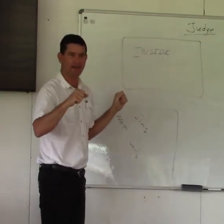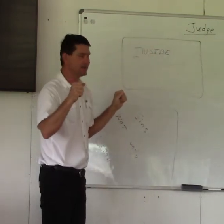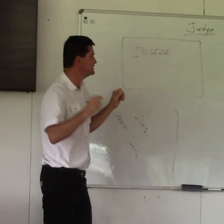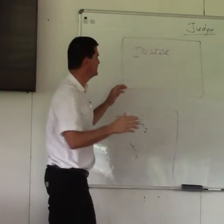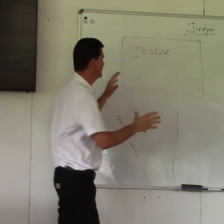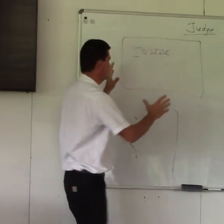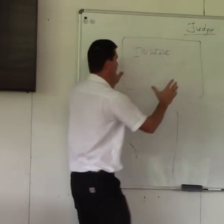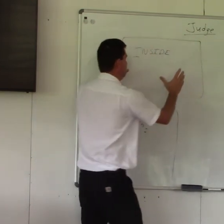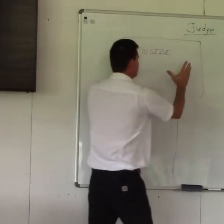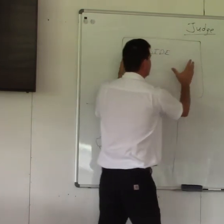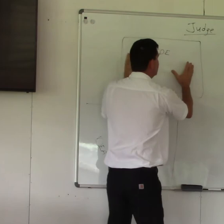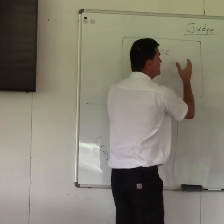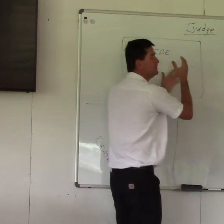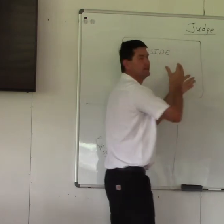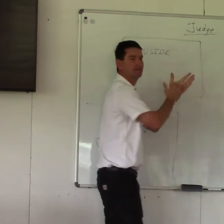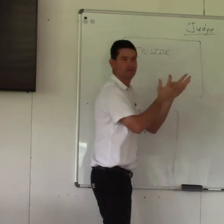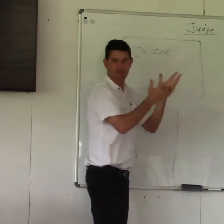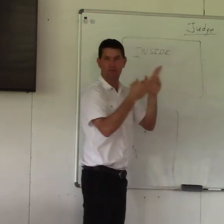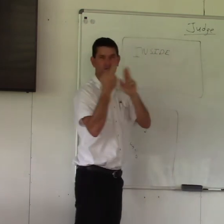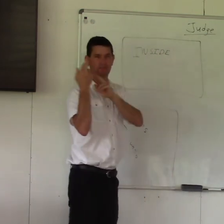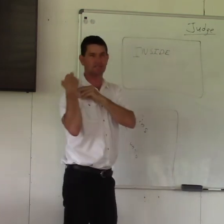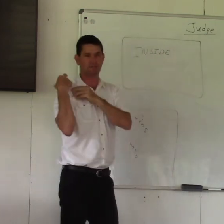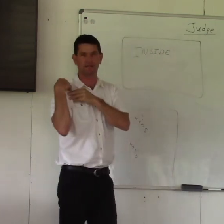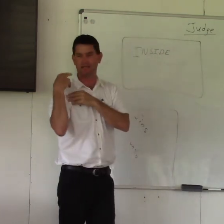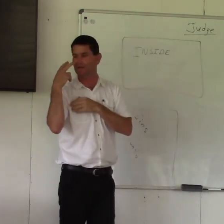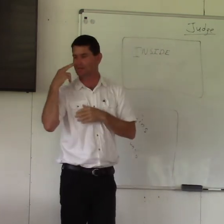Yes, here, some responsibility. Let's see.